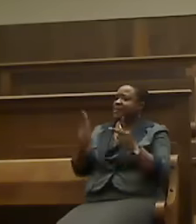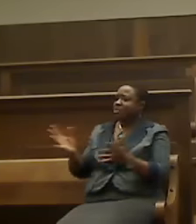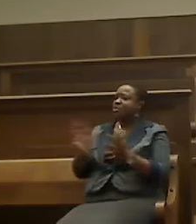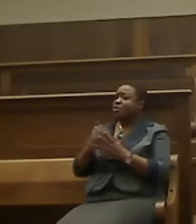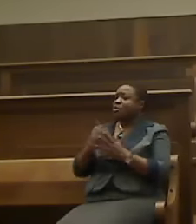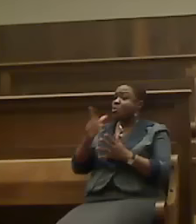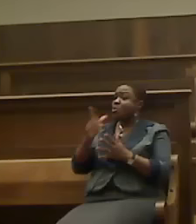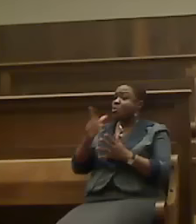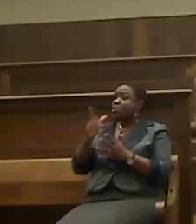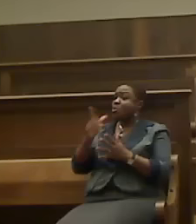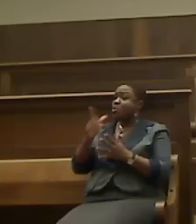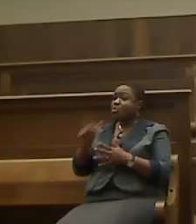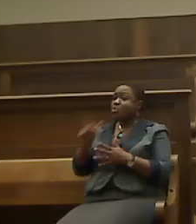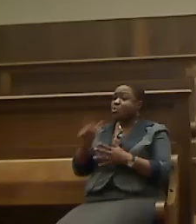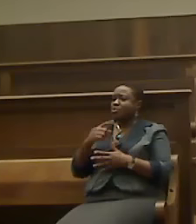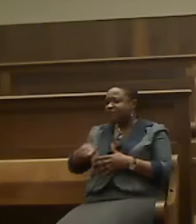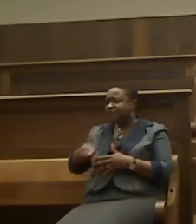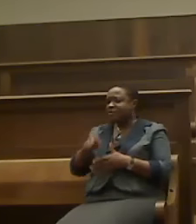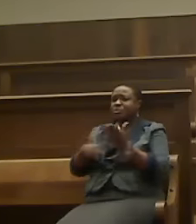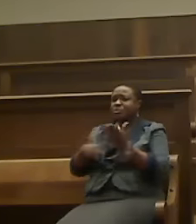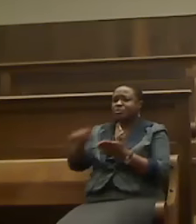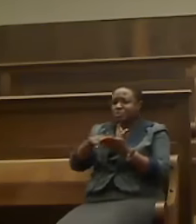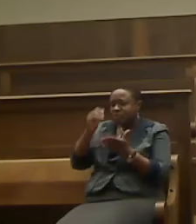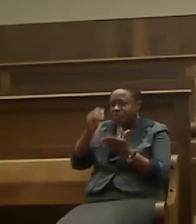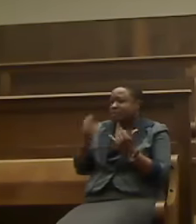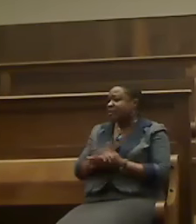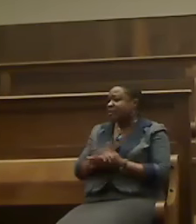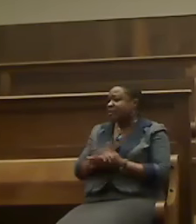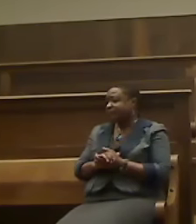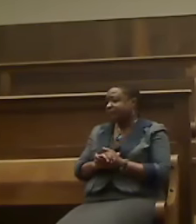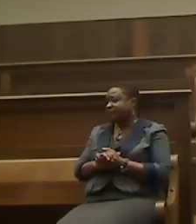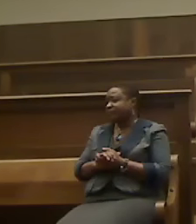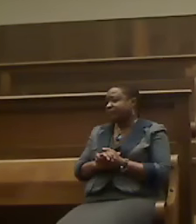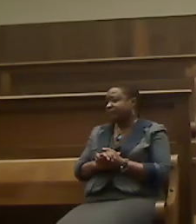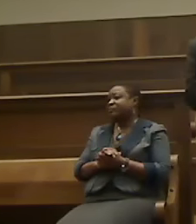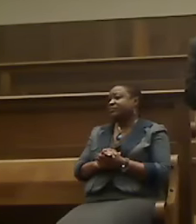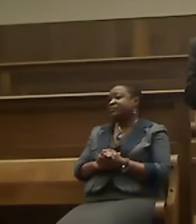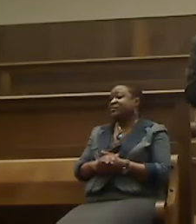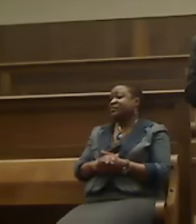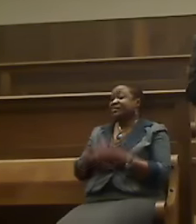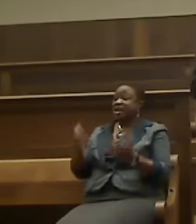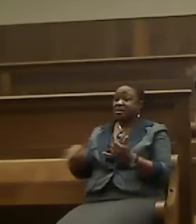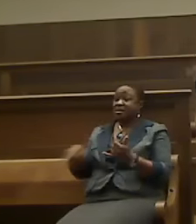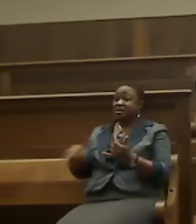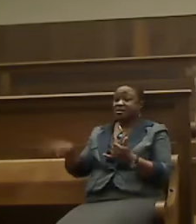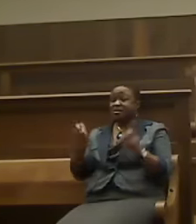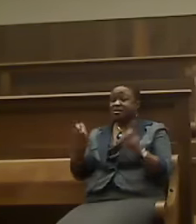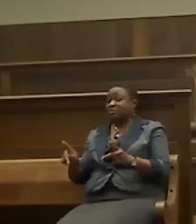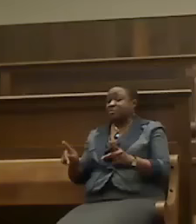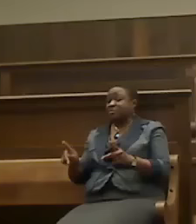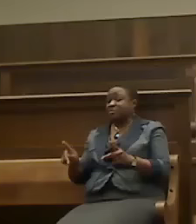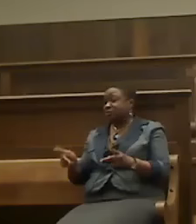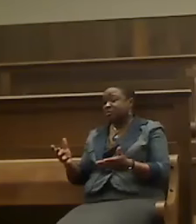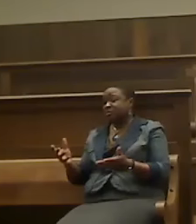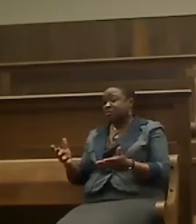you love about what you learned here today. This is an opportunity that has never